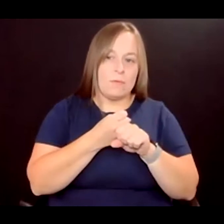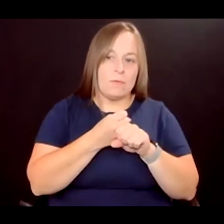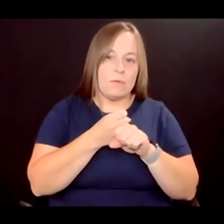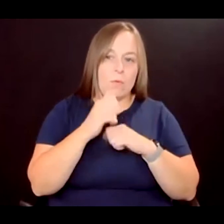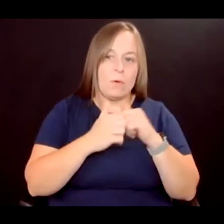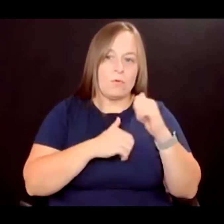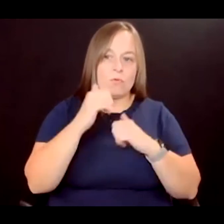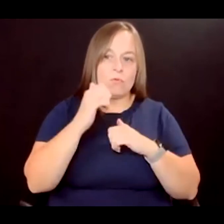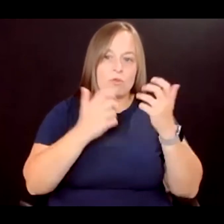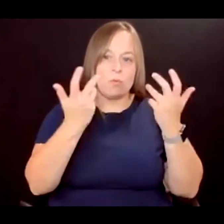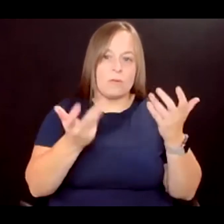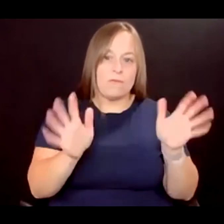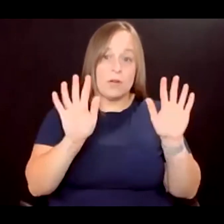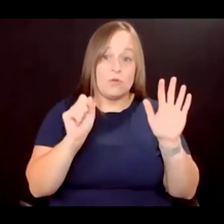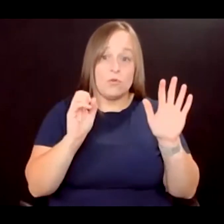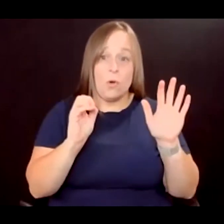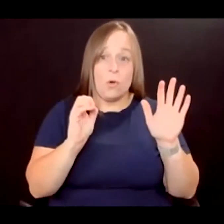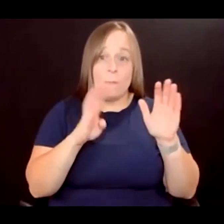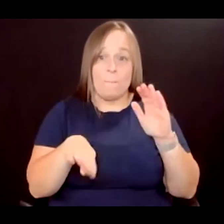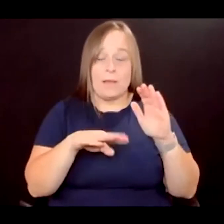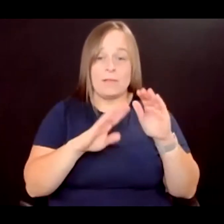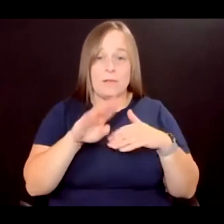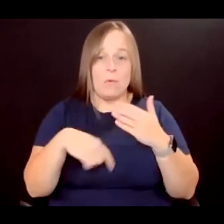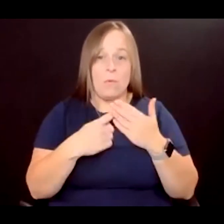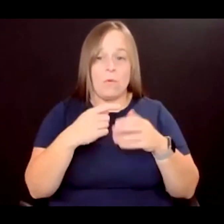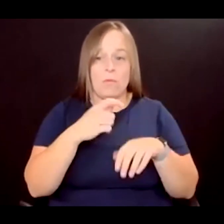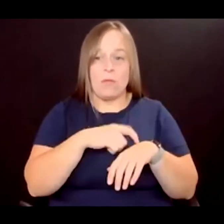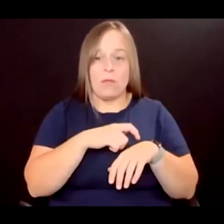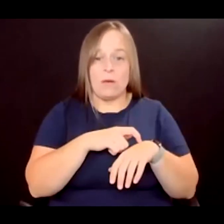Thank you for that question, by the way. Thank you.